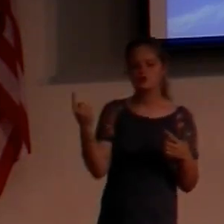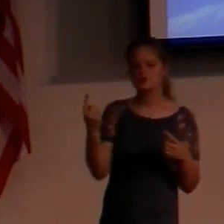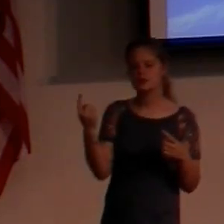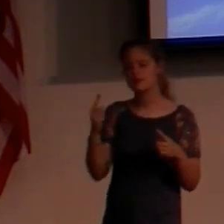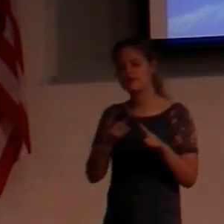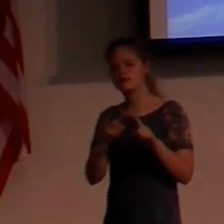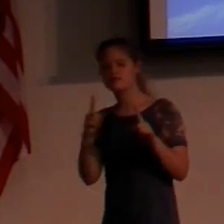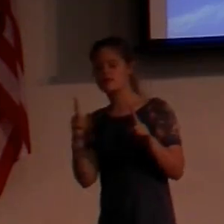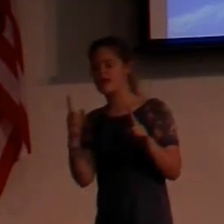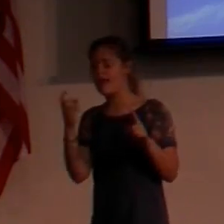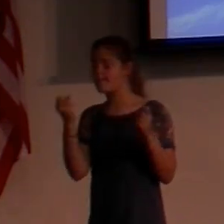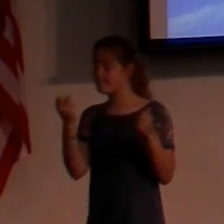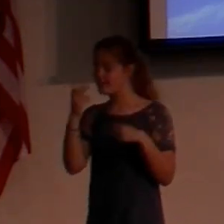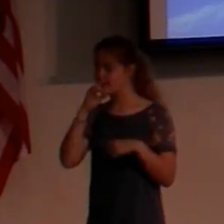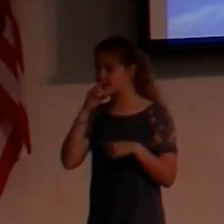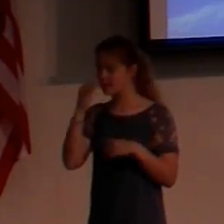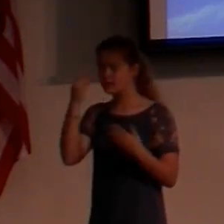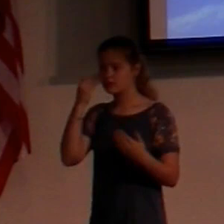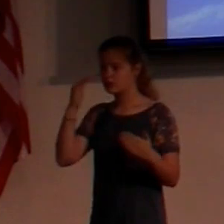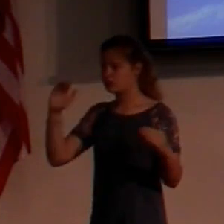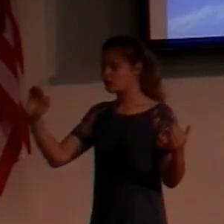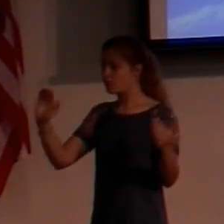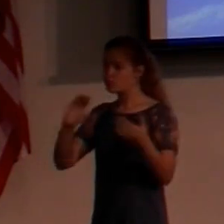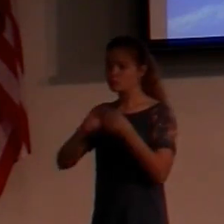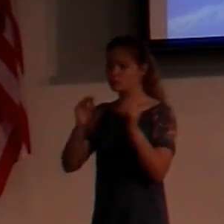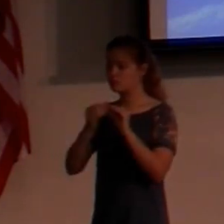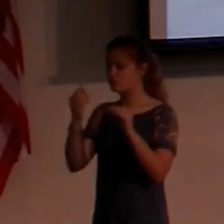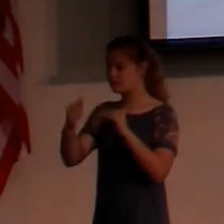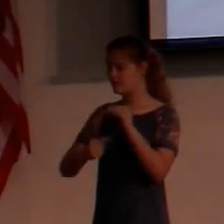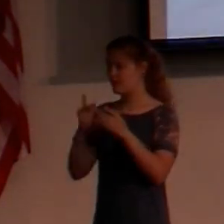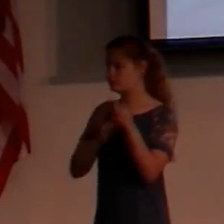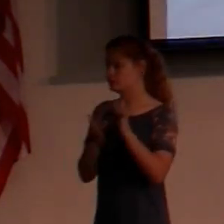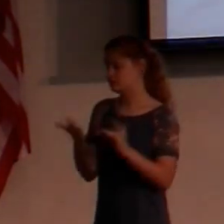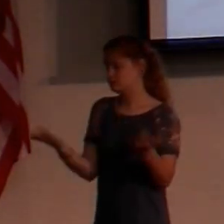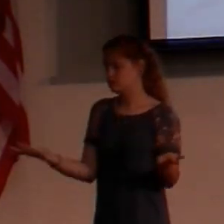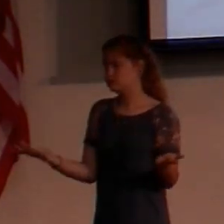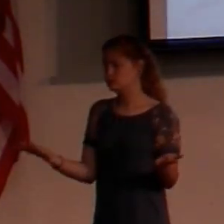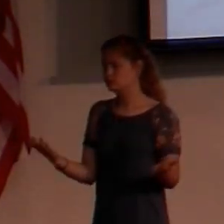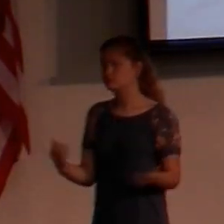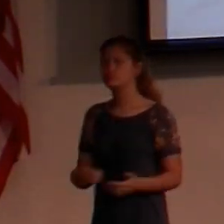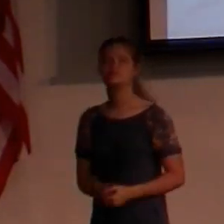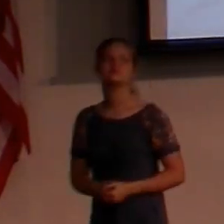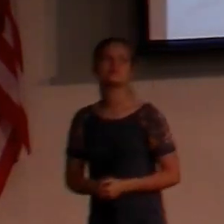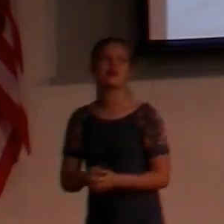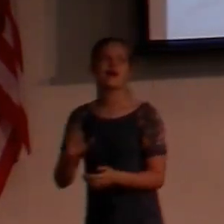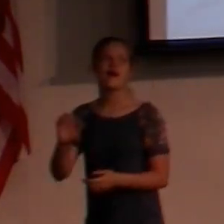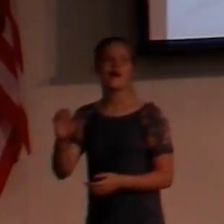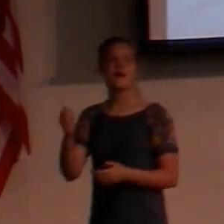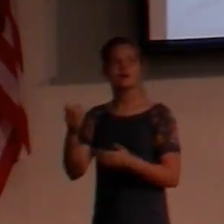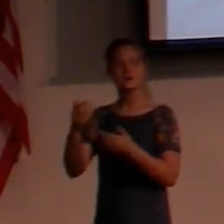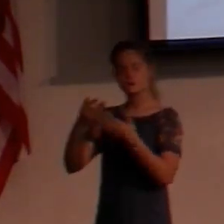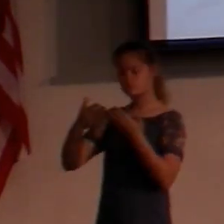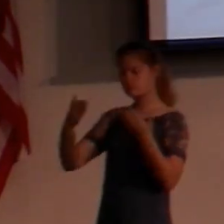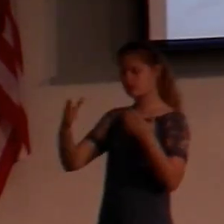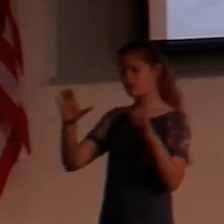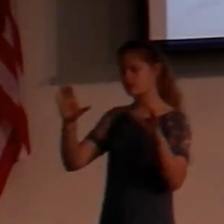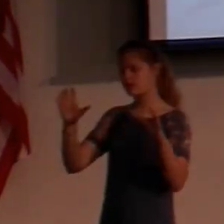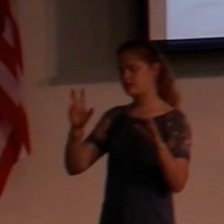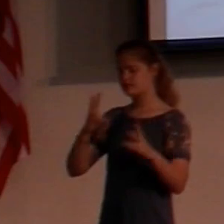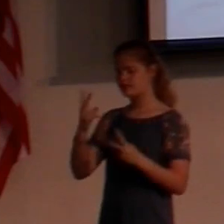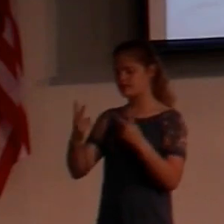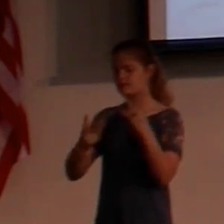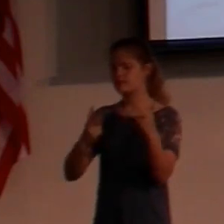some of the stories we were telling them about Jesus. Another thing we did is visited some of the nursing